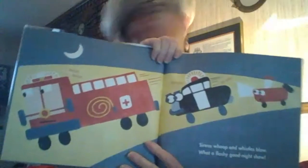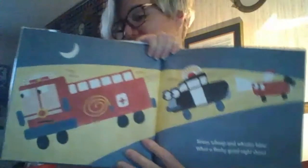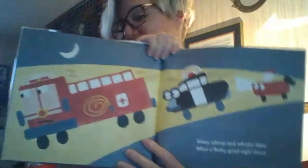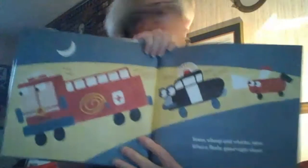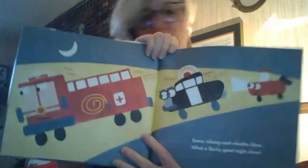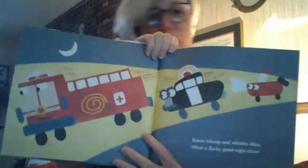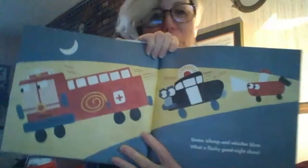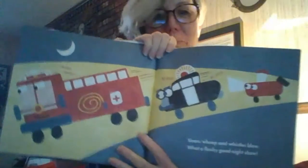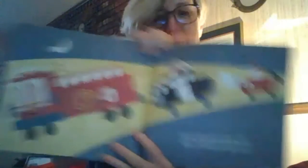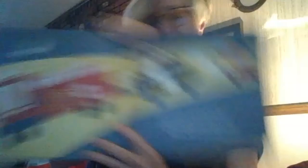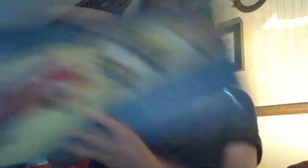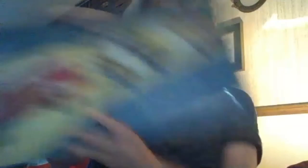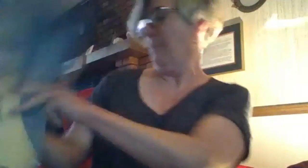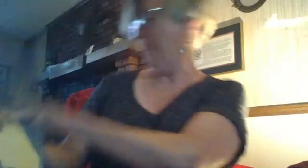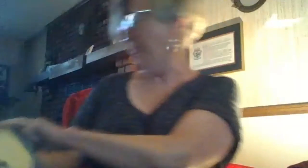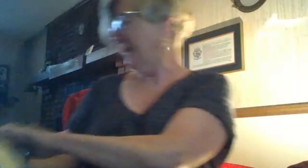to a fire.